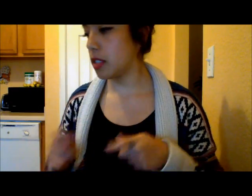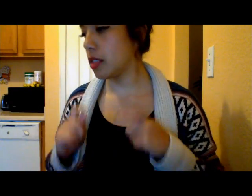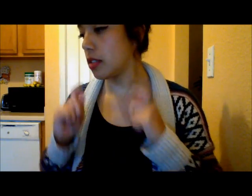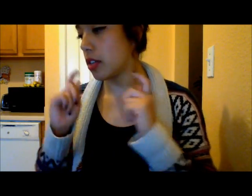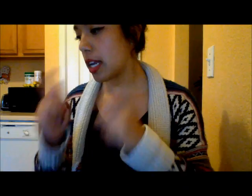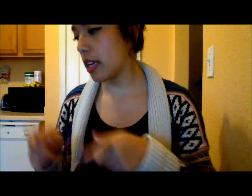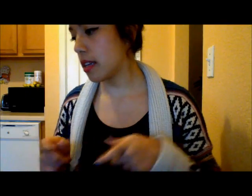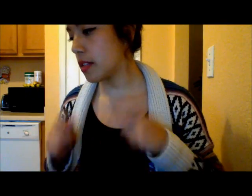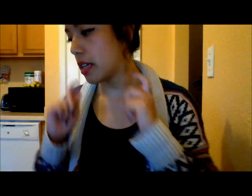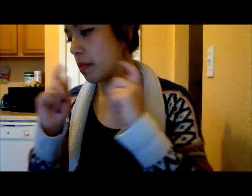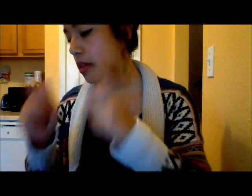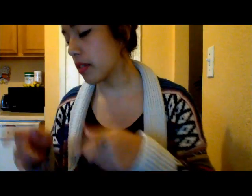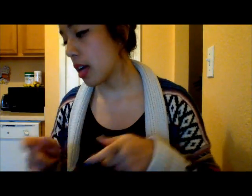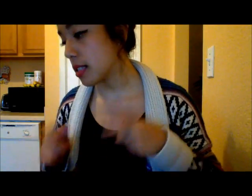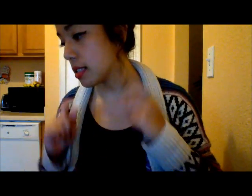to donate to a number of causes.